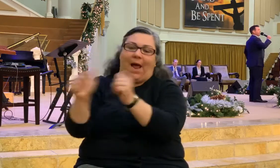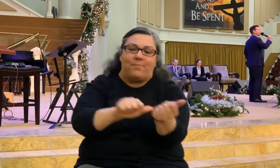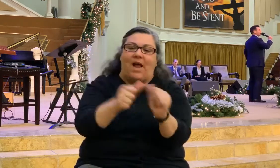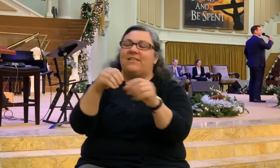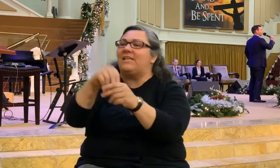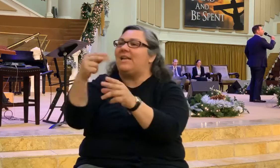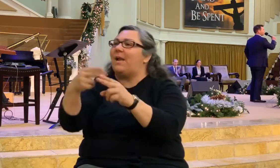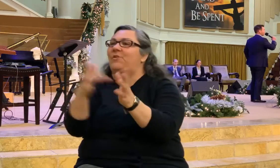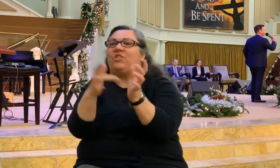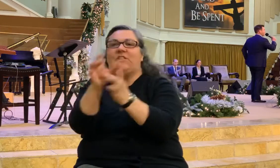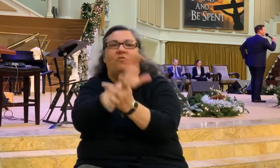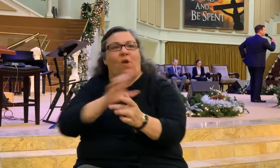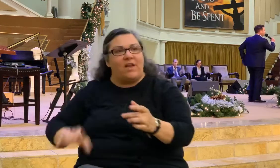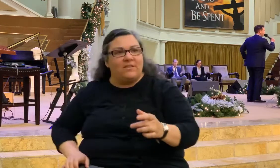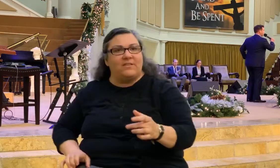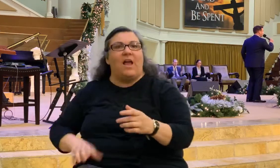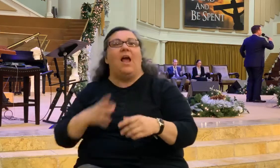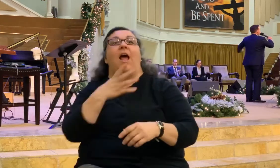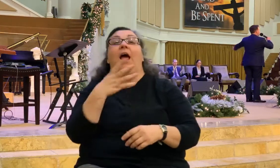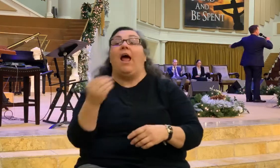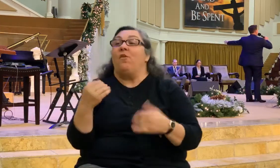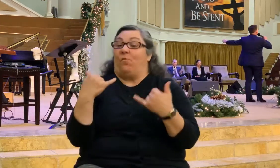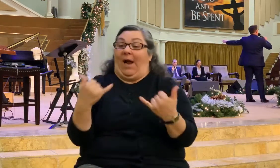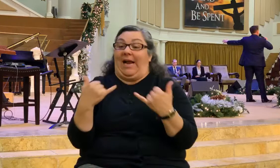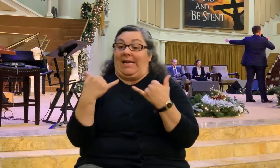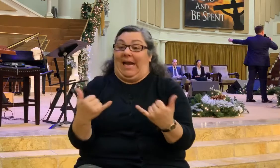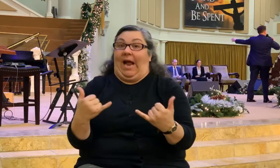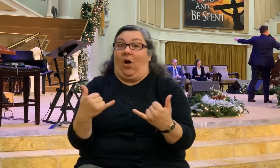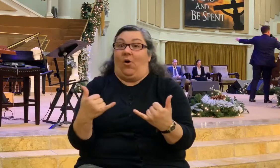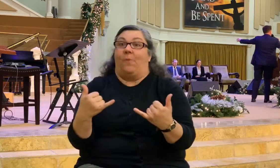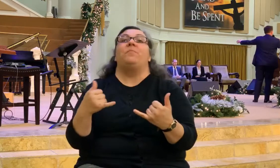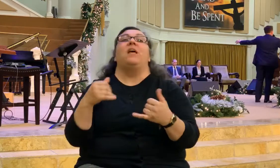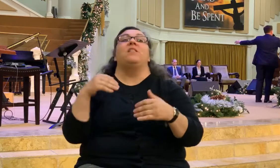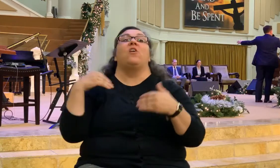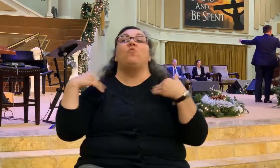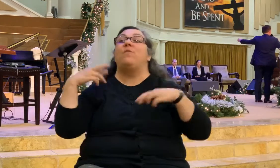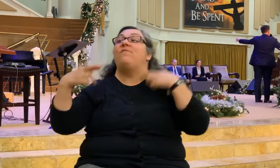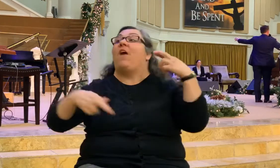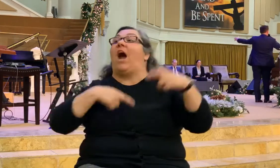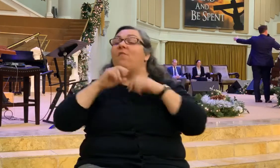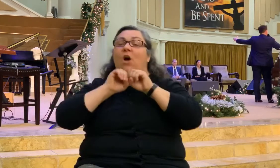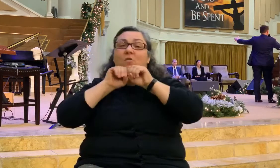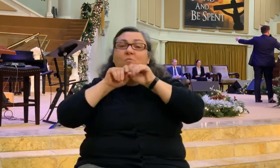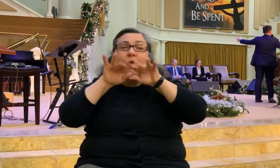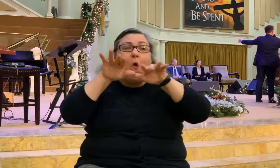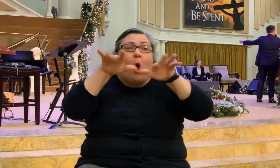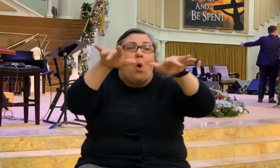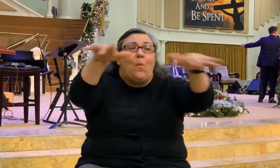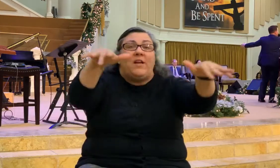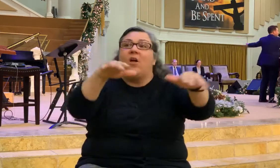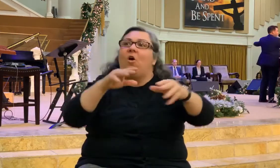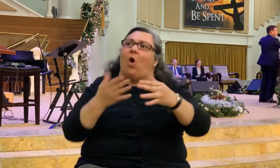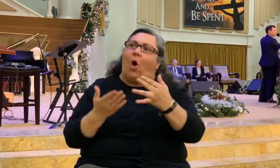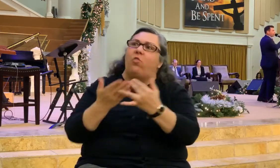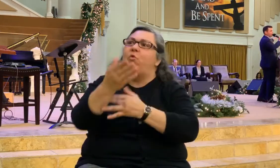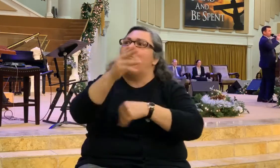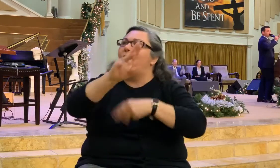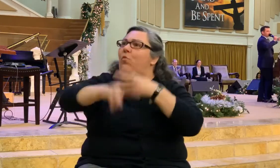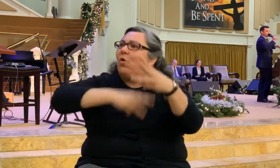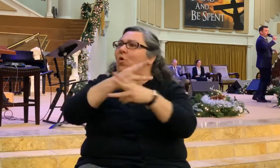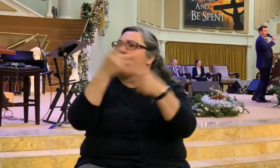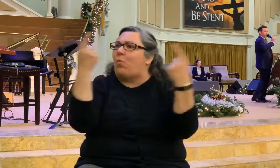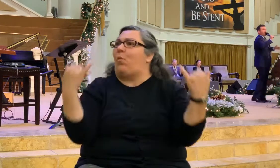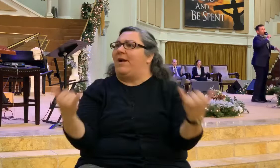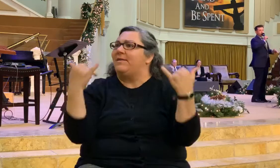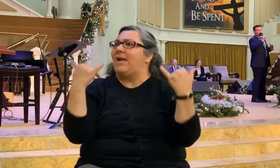go ahead and tell you, at the close of 2018, there are winds of revival that are blowing across this nation, that are blowing